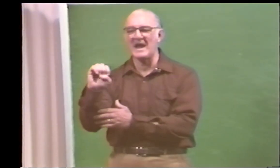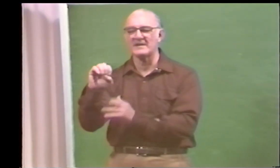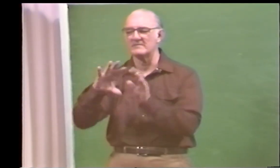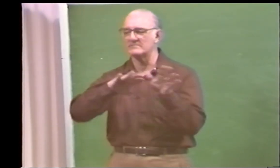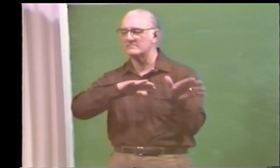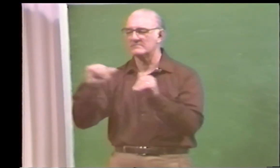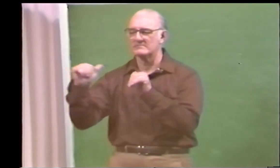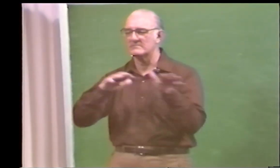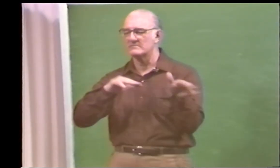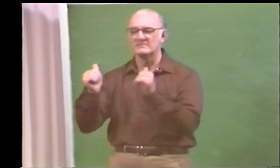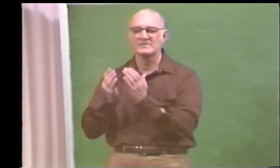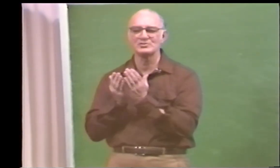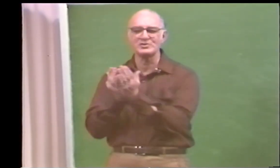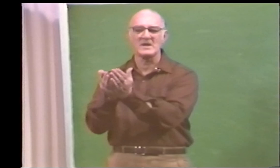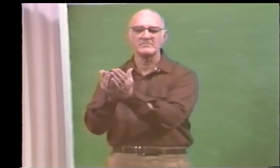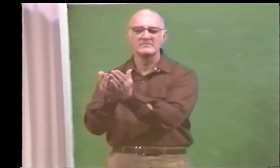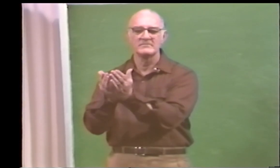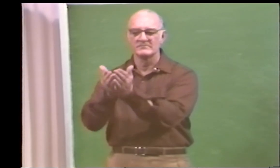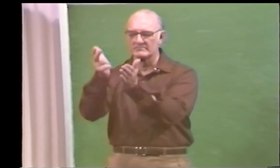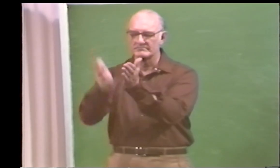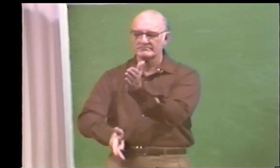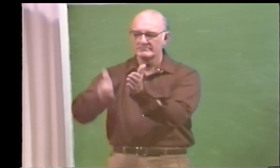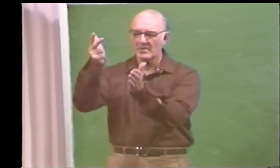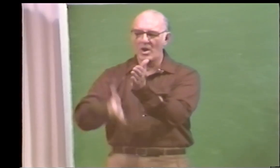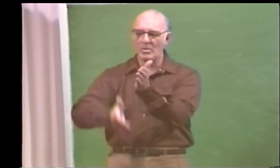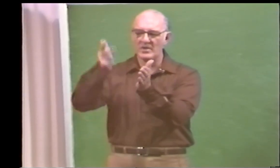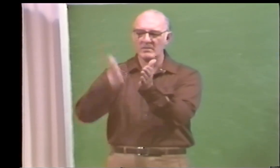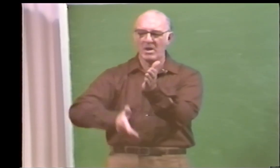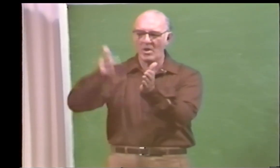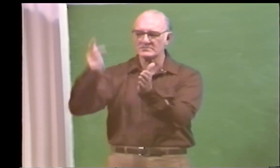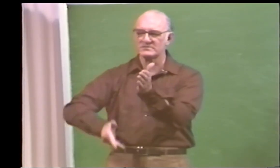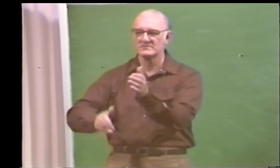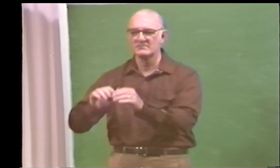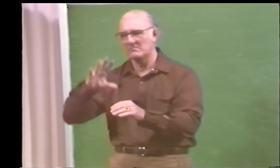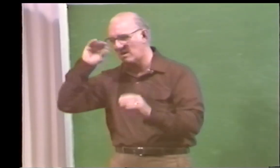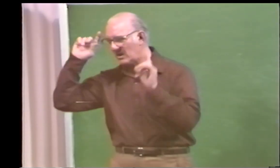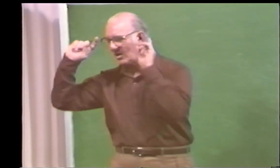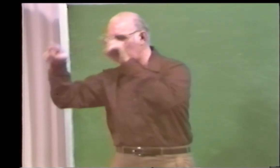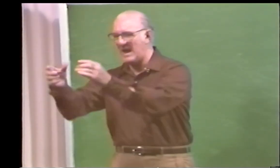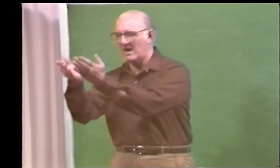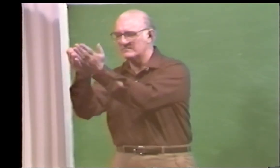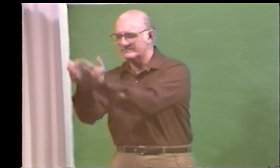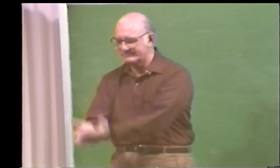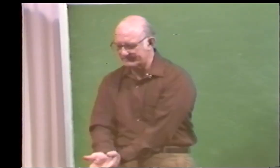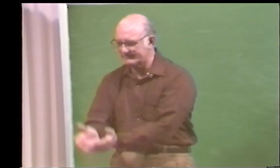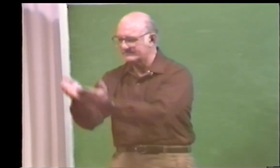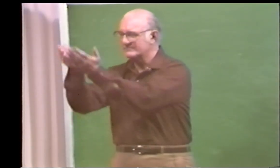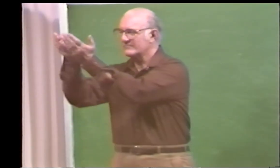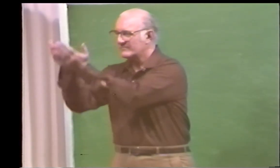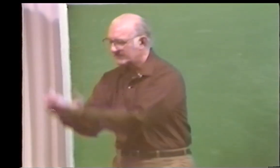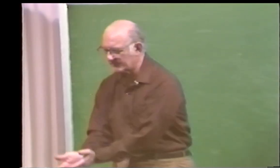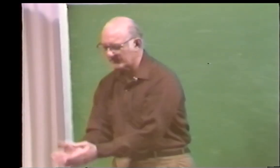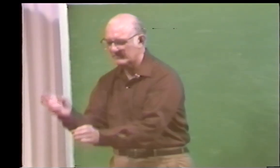evacuate the ship over the boat. The men go out and